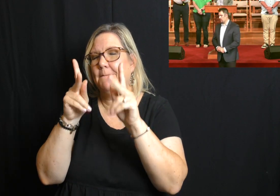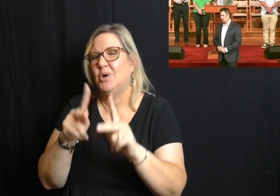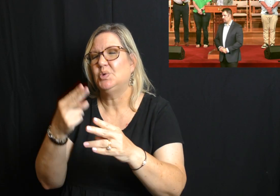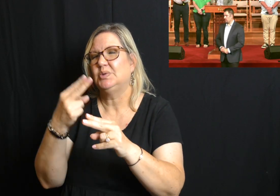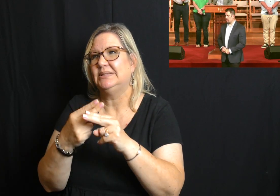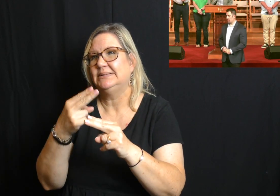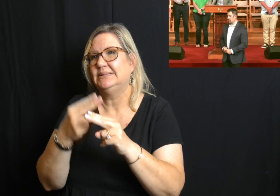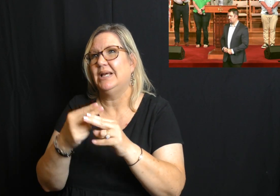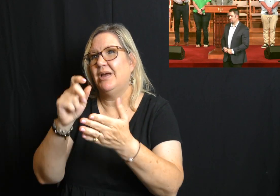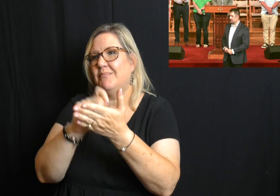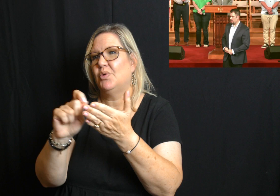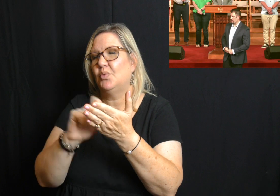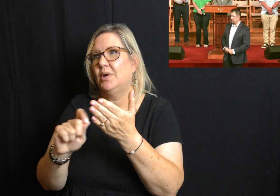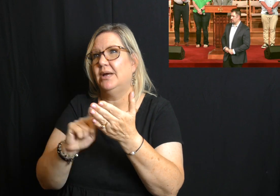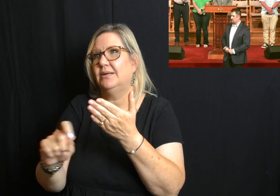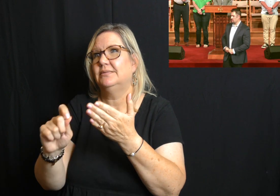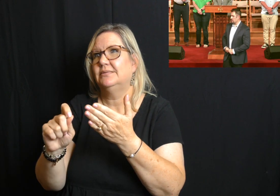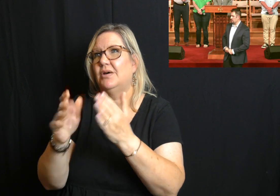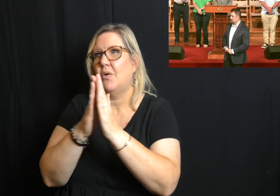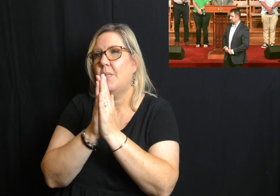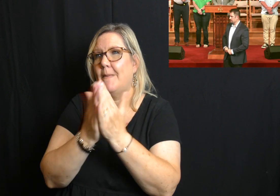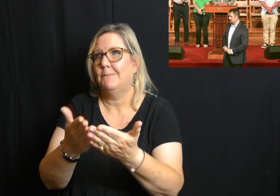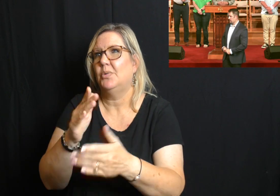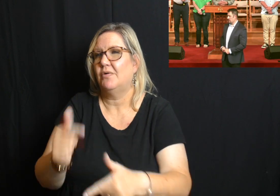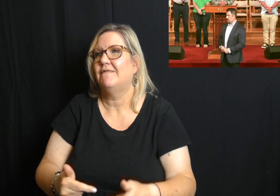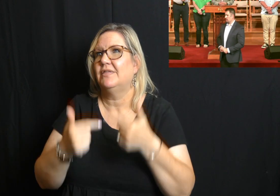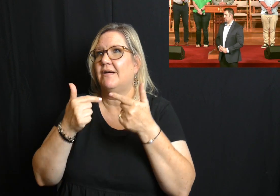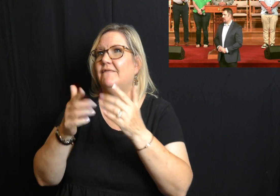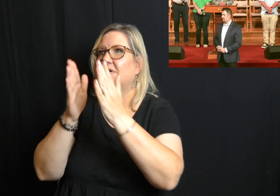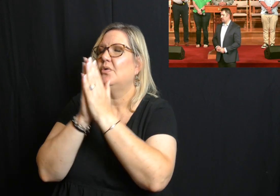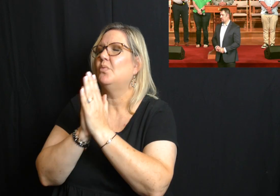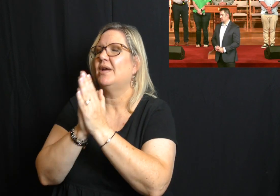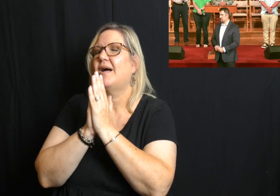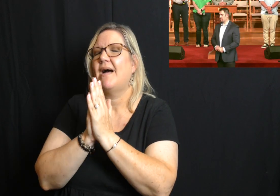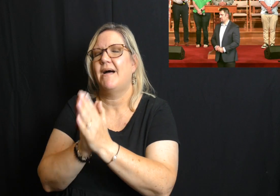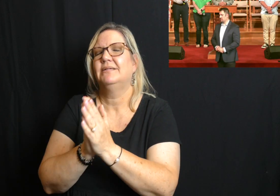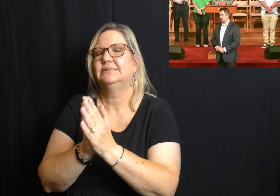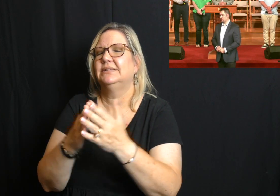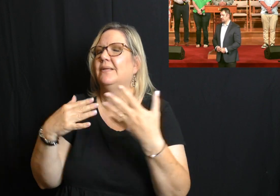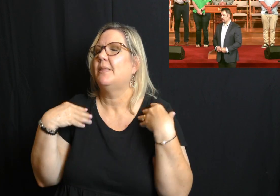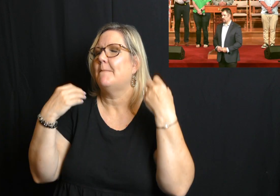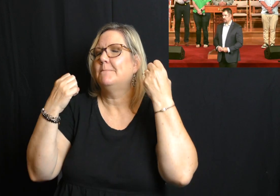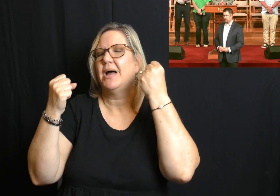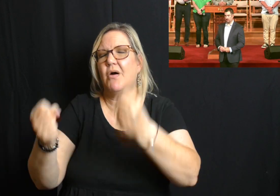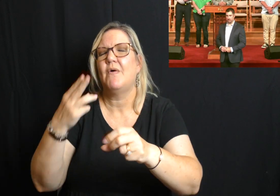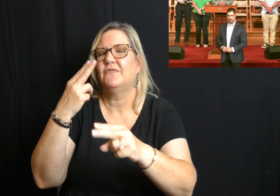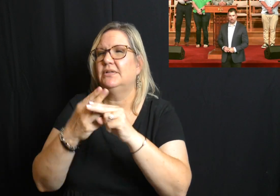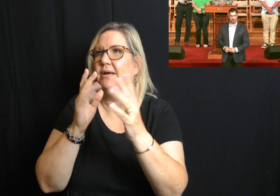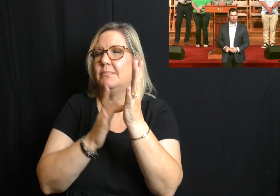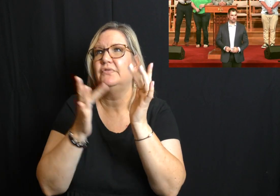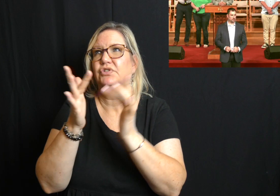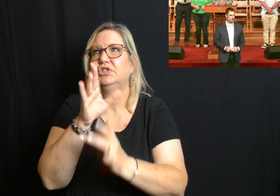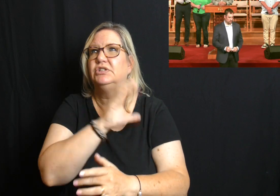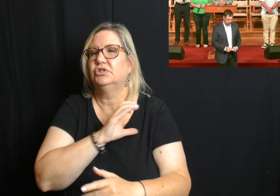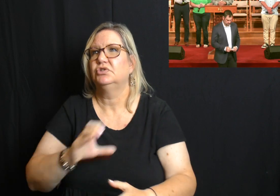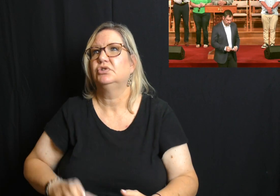Lord, we love you and we praise you. And these things we do in the powerful name of your Son, Jesus. Amen.